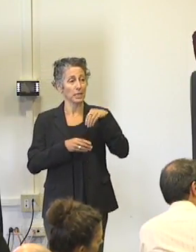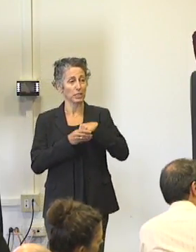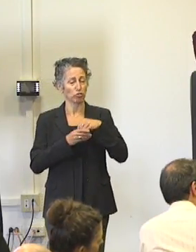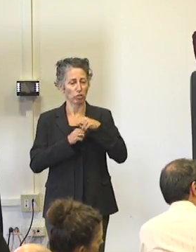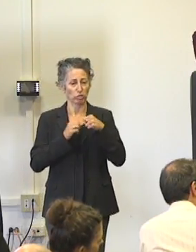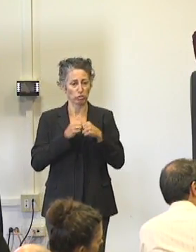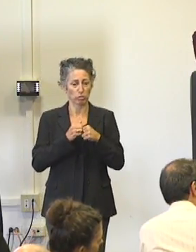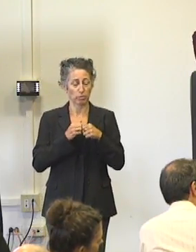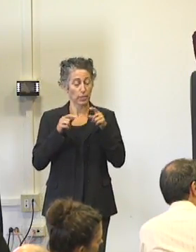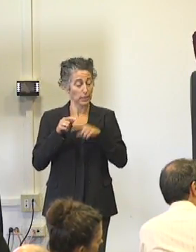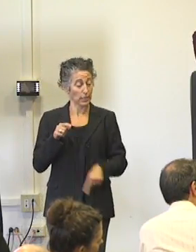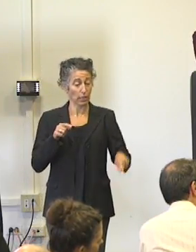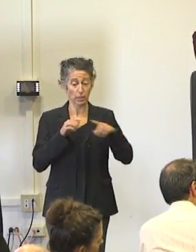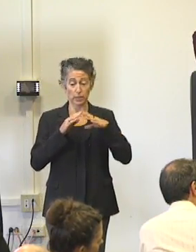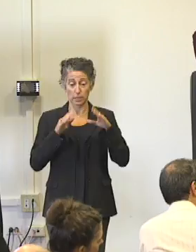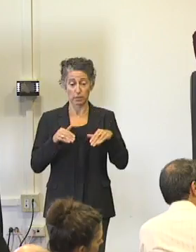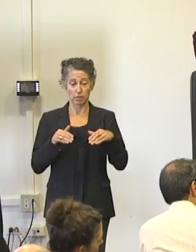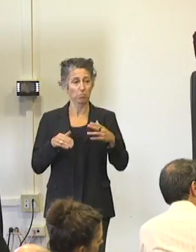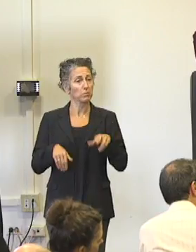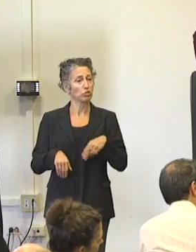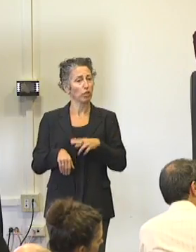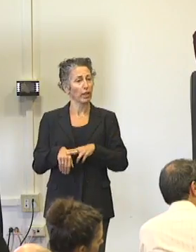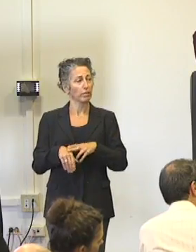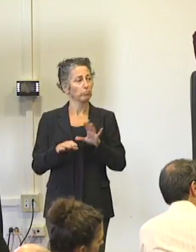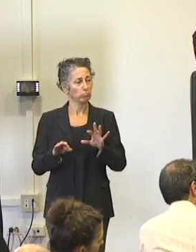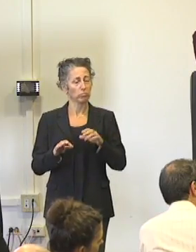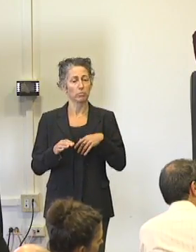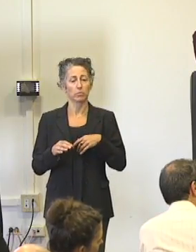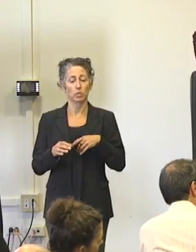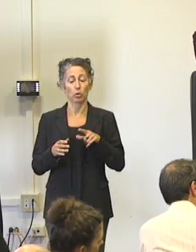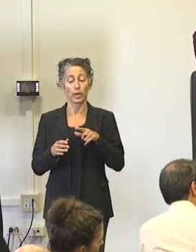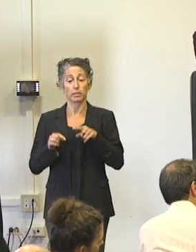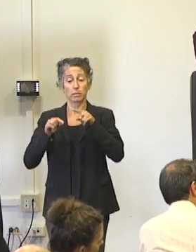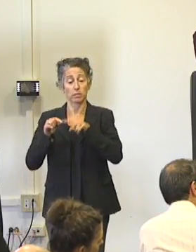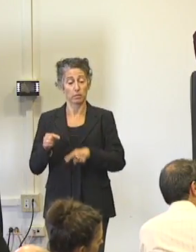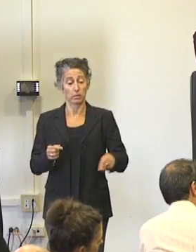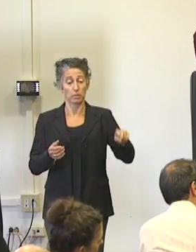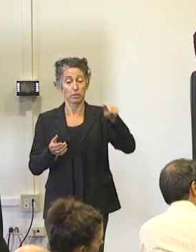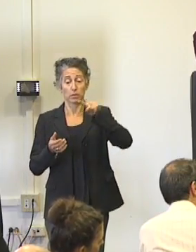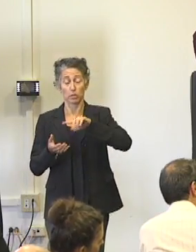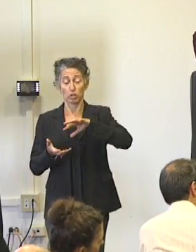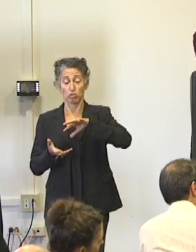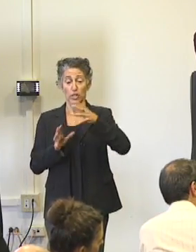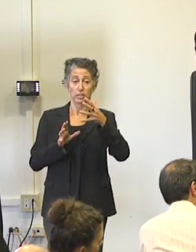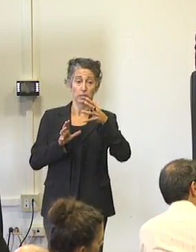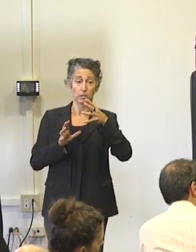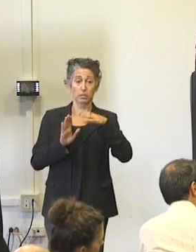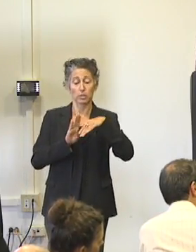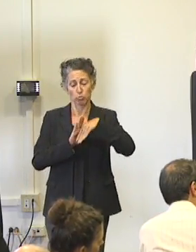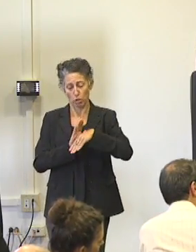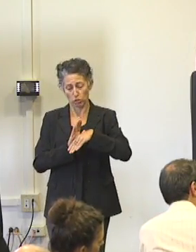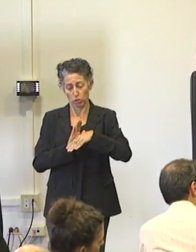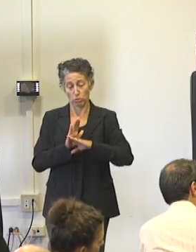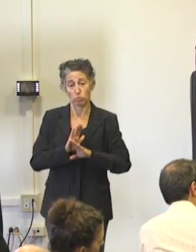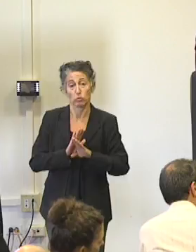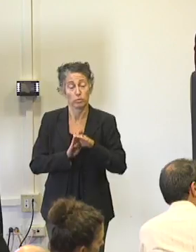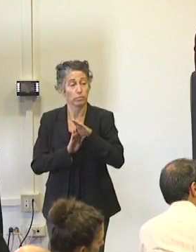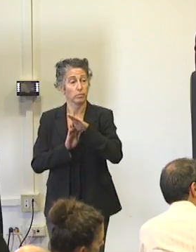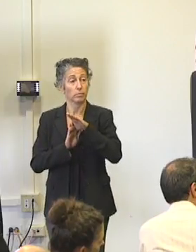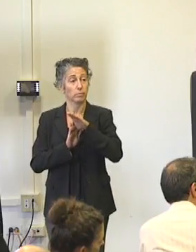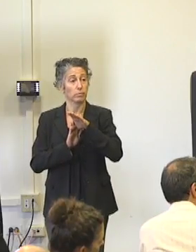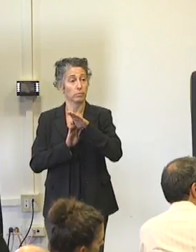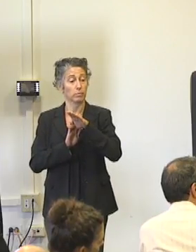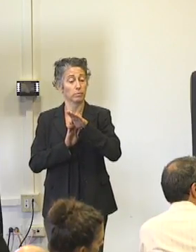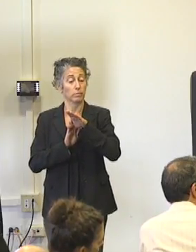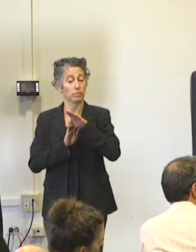that it's a cyclical system by nature, so it goes into crisis, into recession or depression, and if you don't